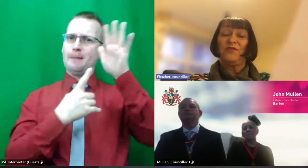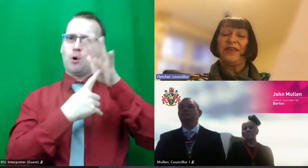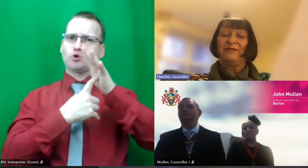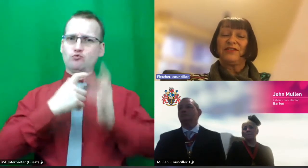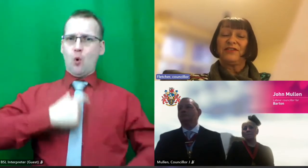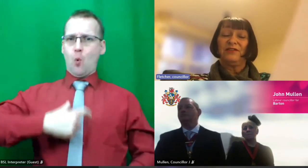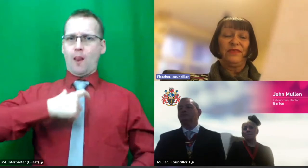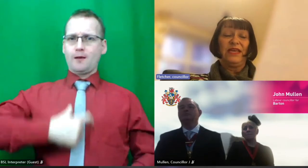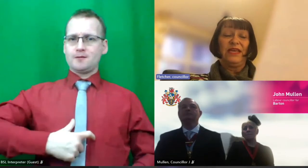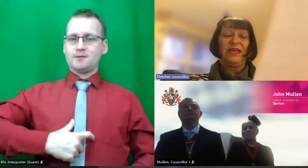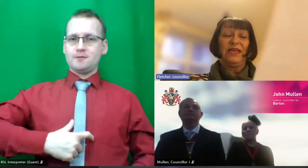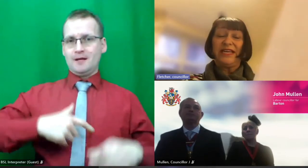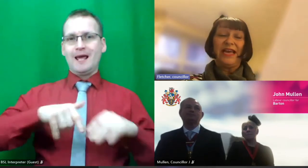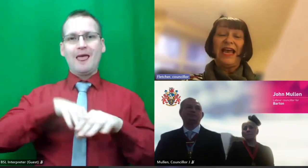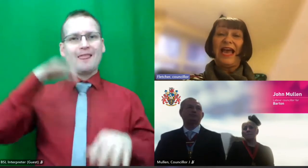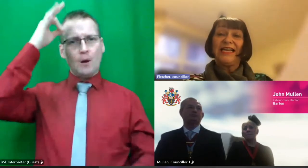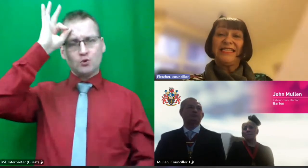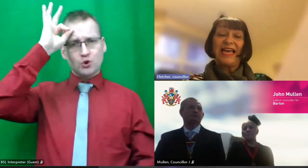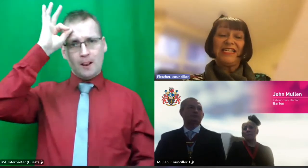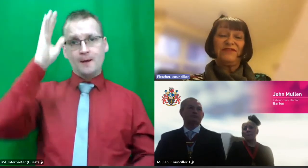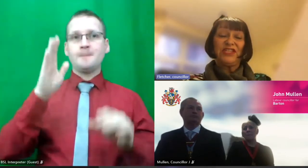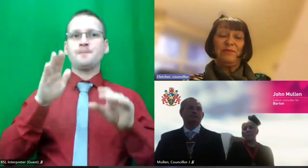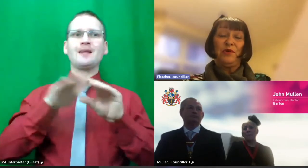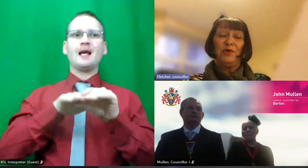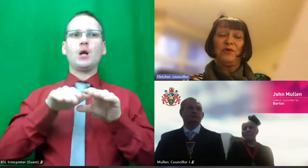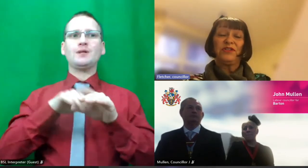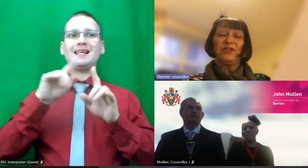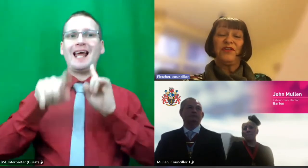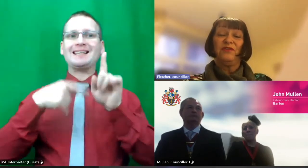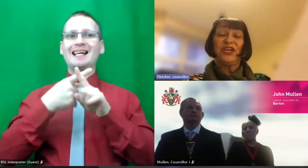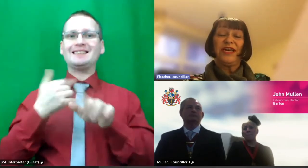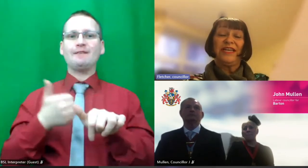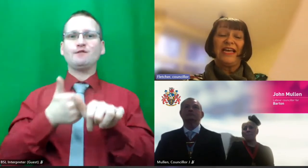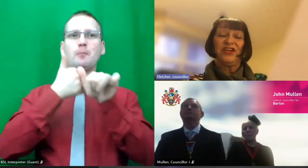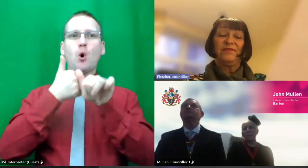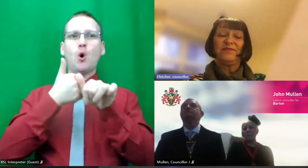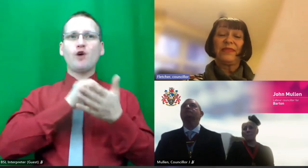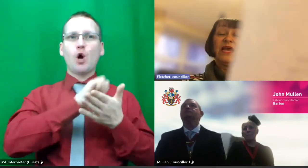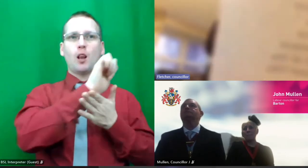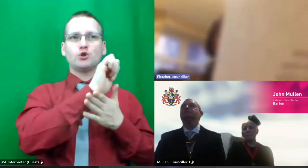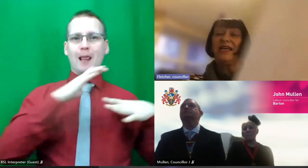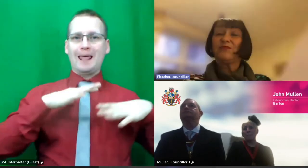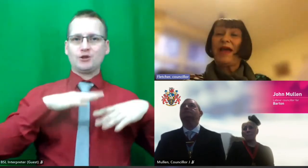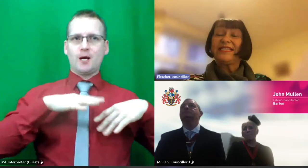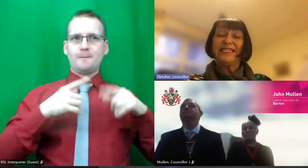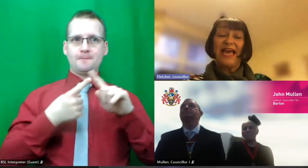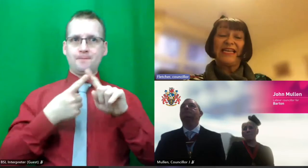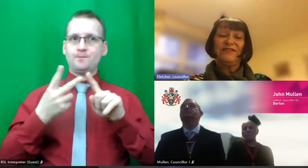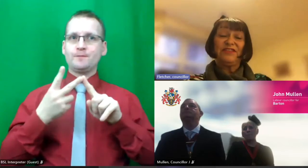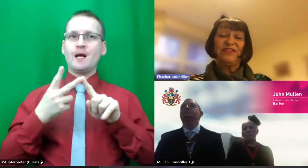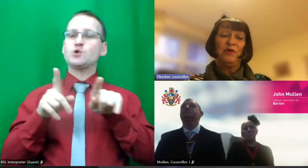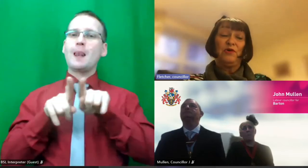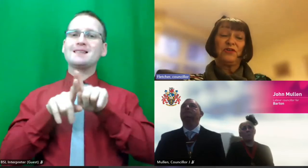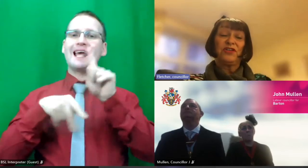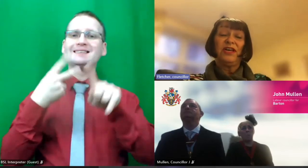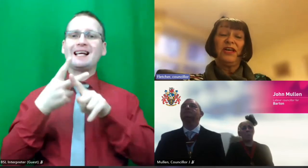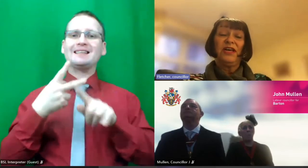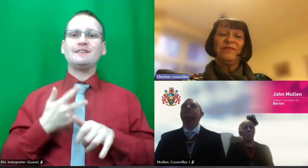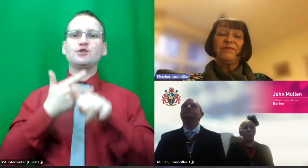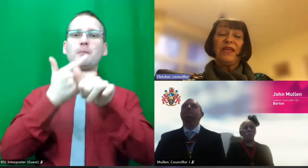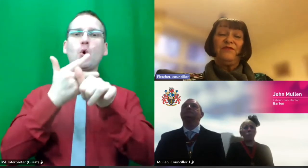on the council, including executive support for culture and leisure, as well as executive